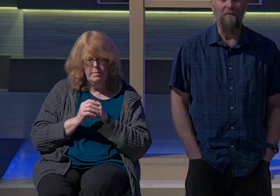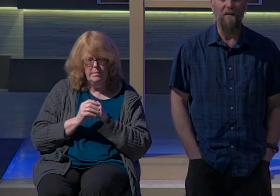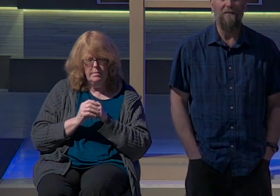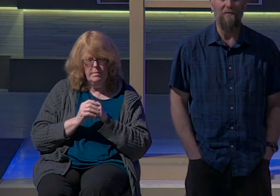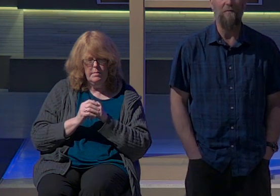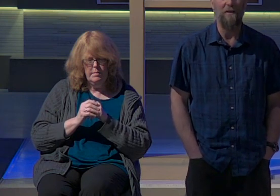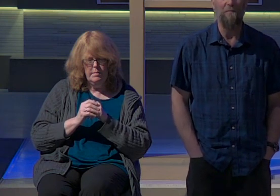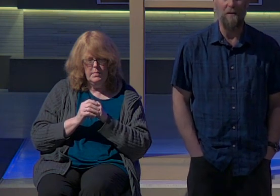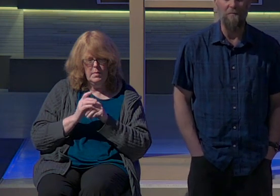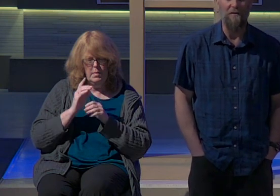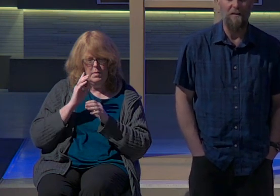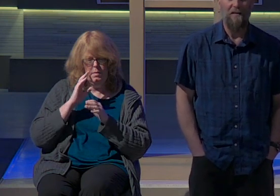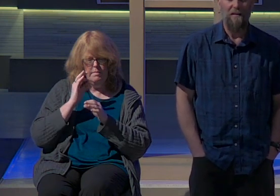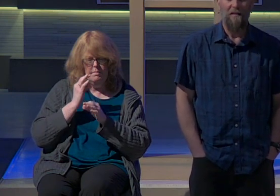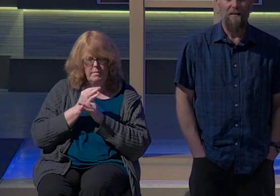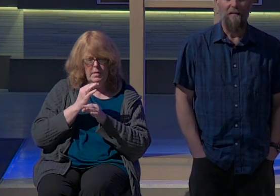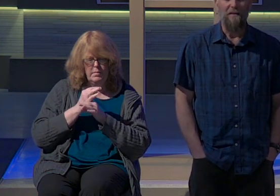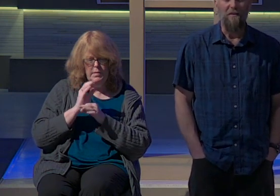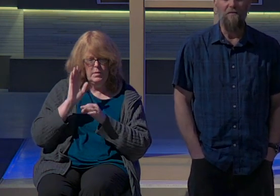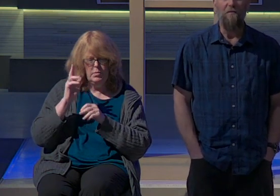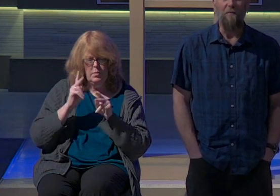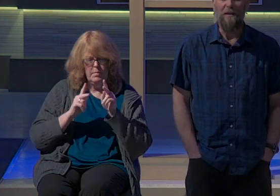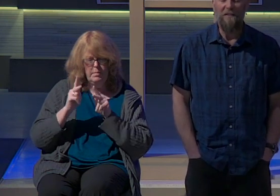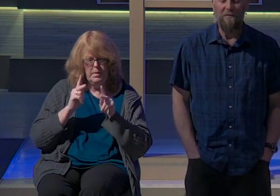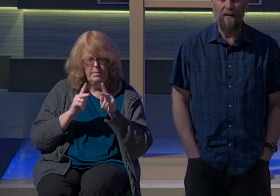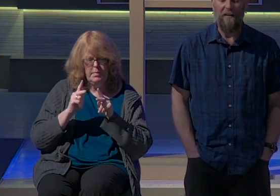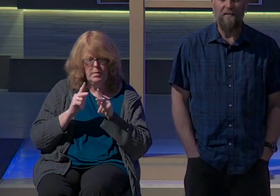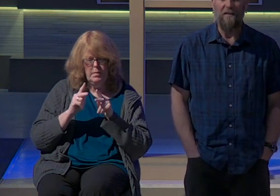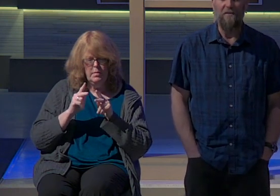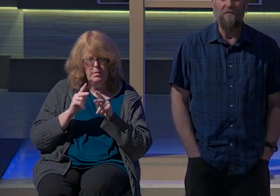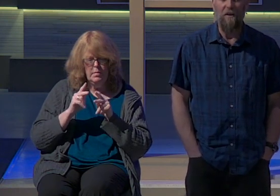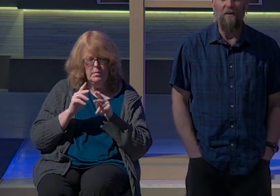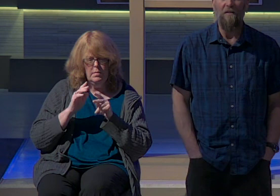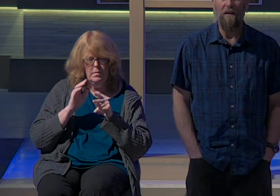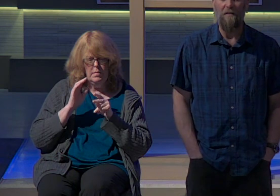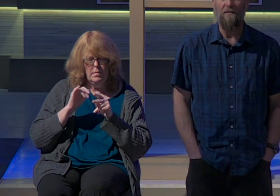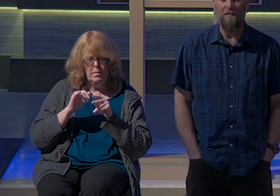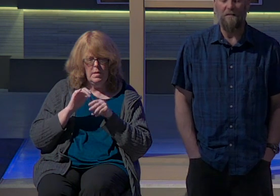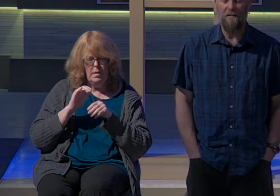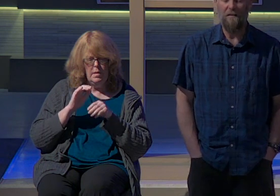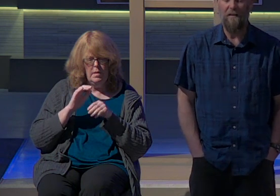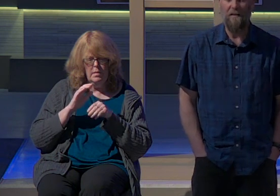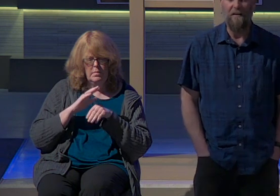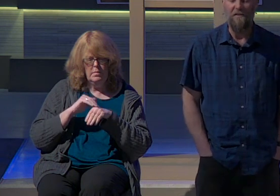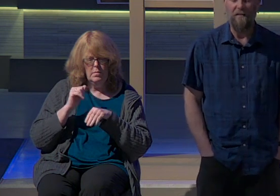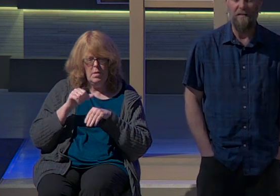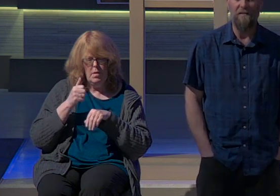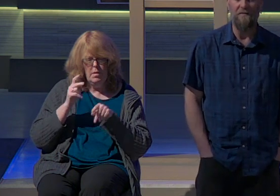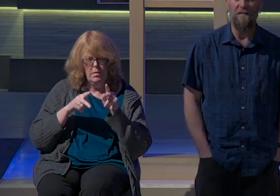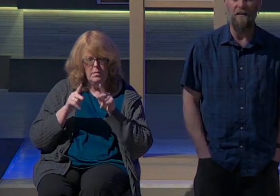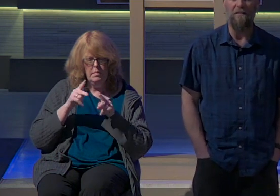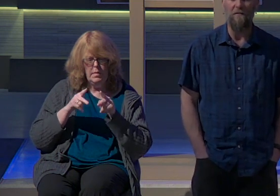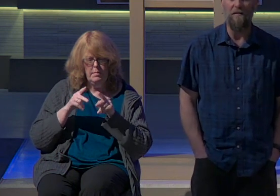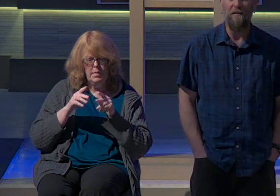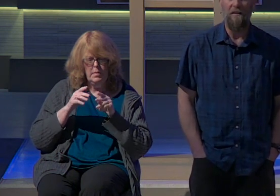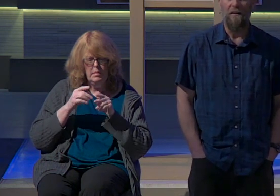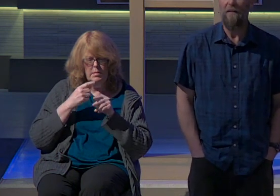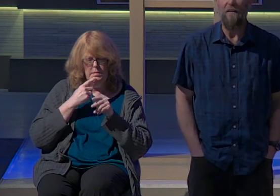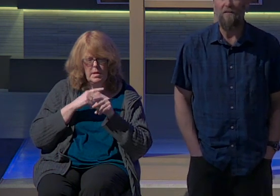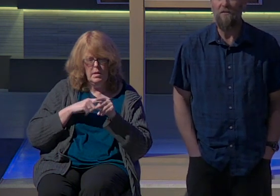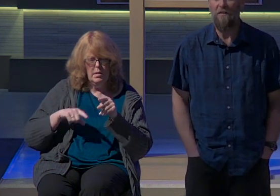May we faithfully be people that do redirect, that do call others in a direction of saying,